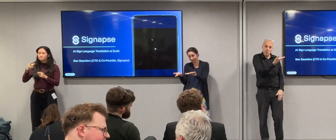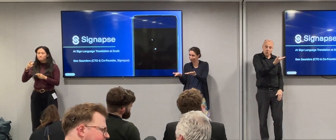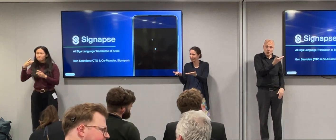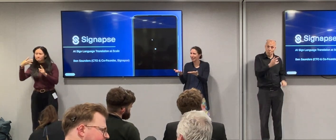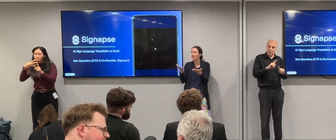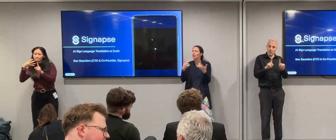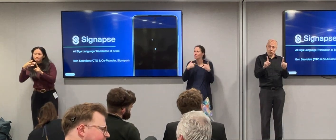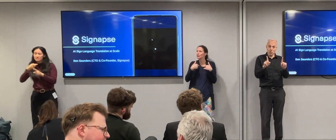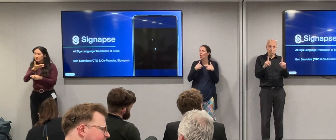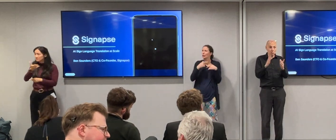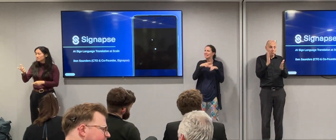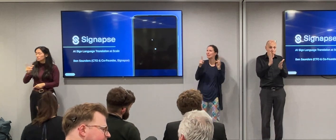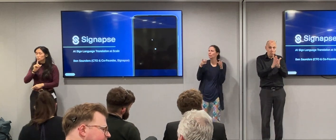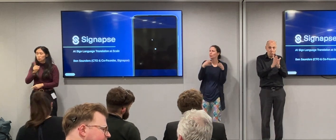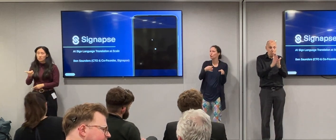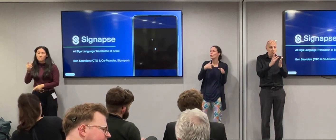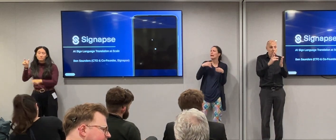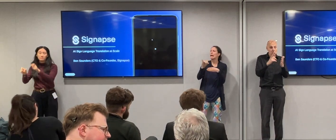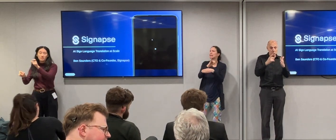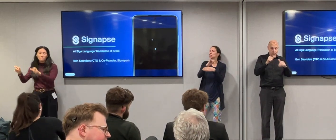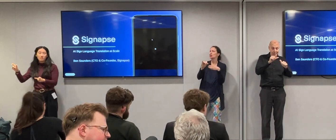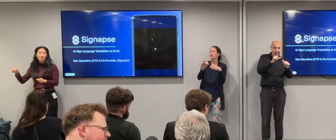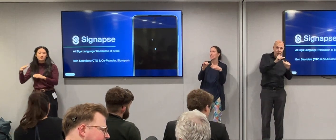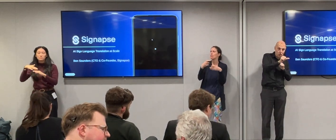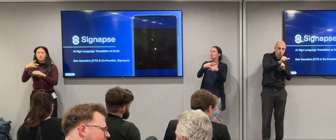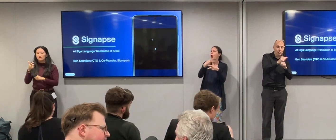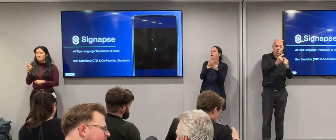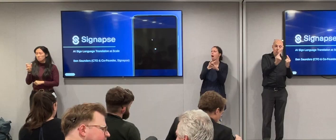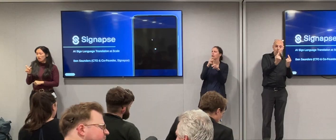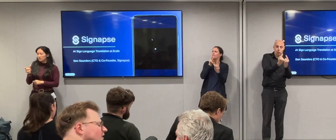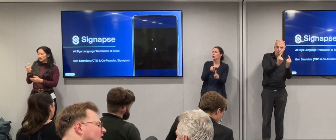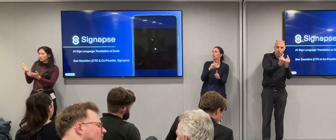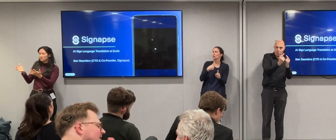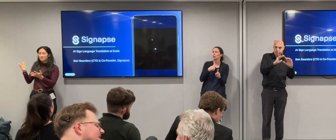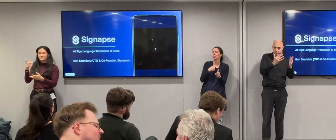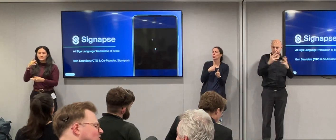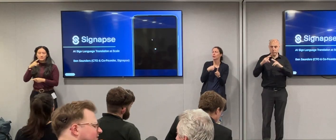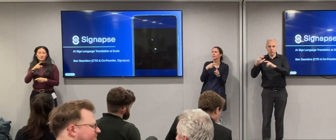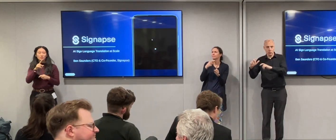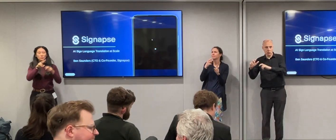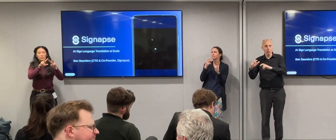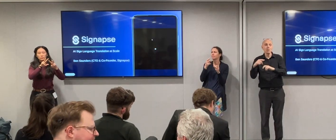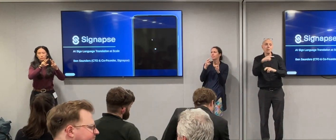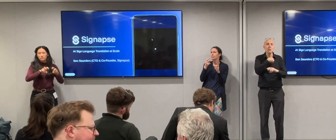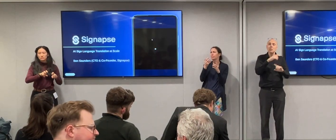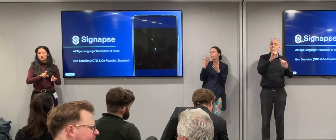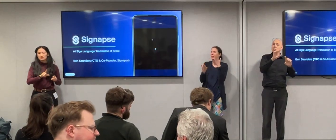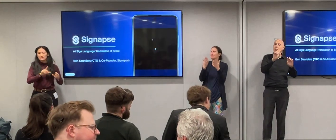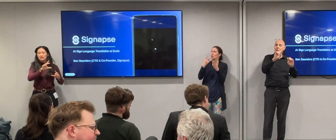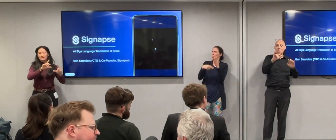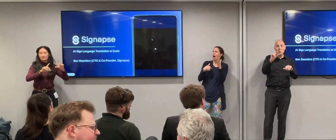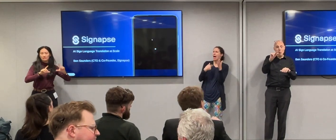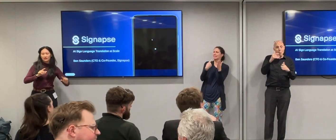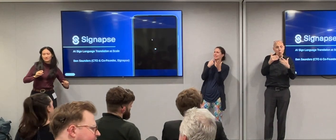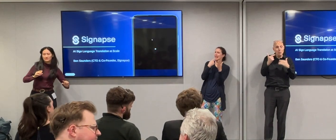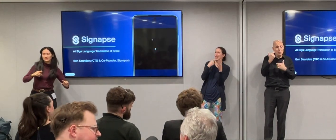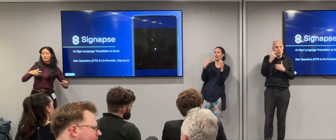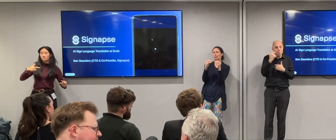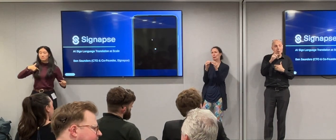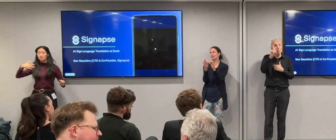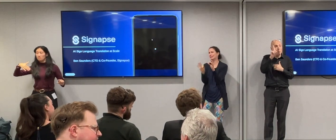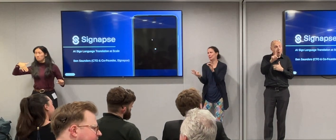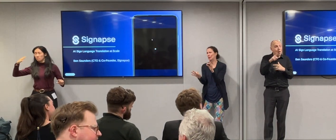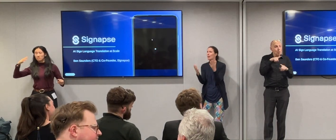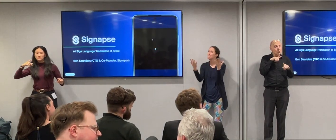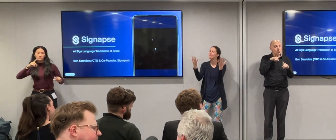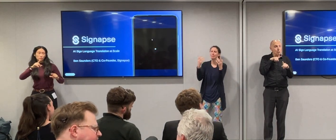route, very much from an industry side, more of a product side rather than the research. So maybe what I talk about is a bit more simple, but really all we're trying to do